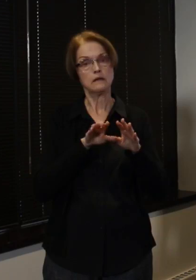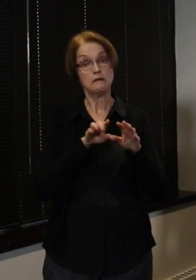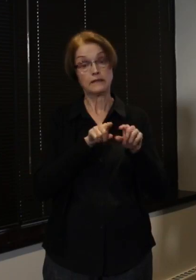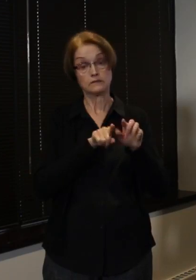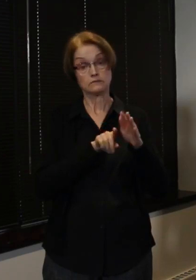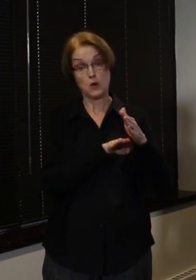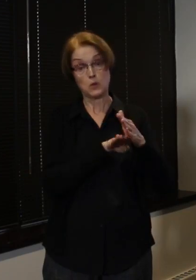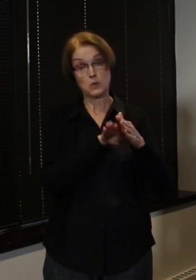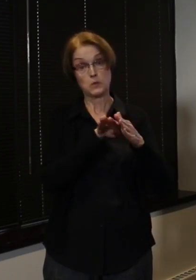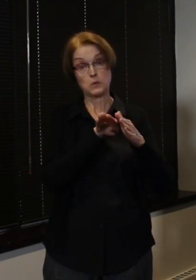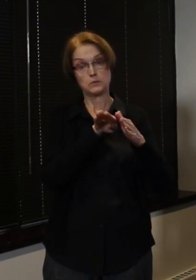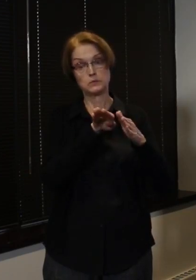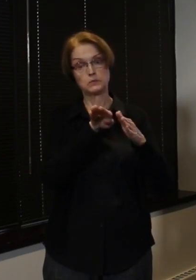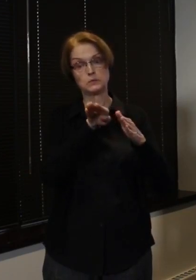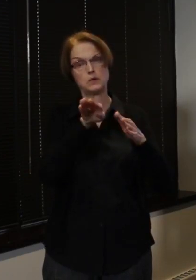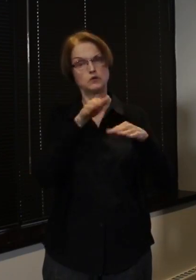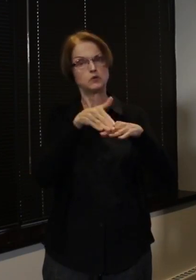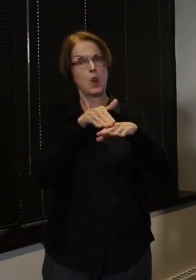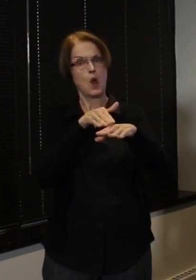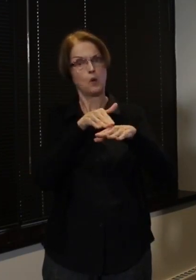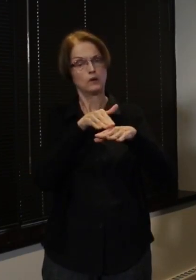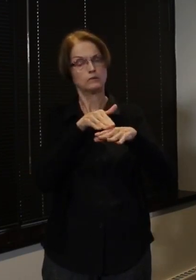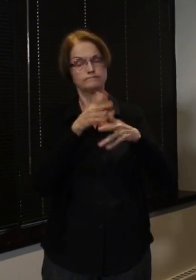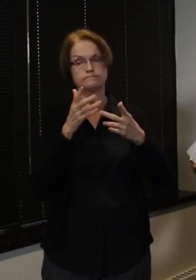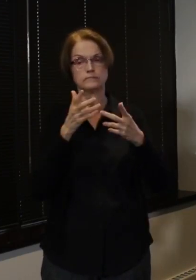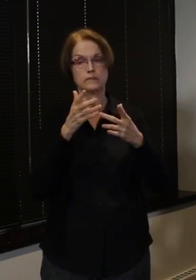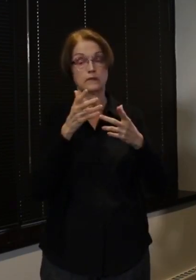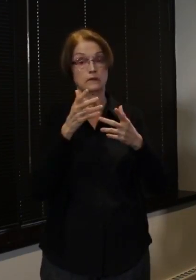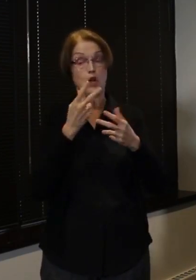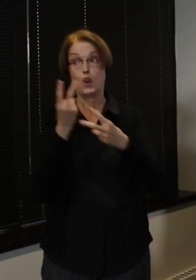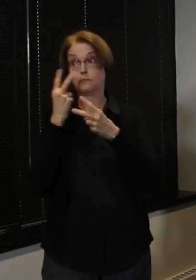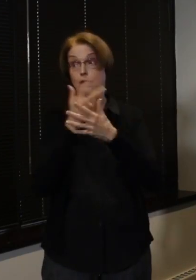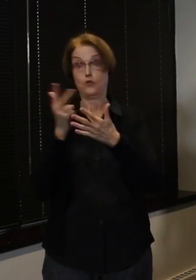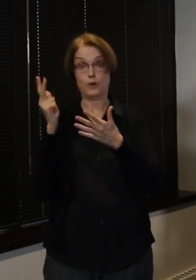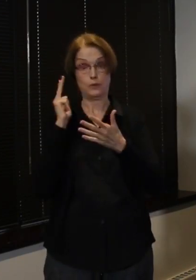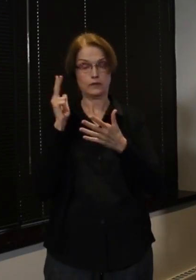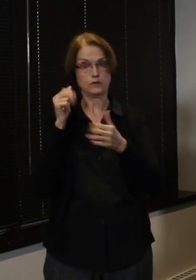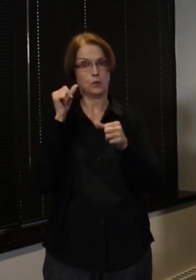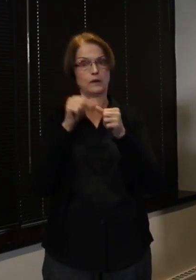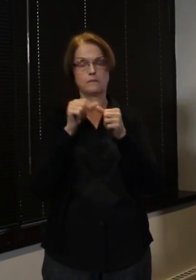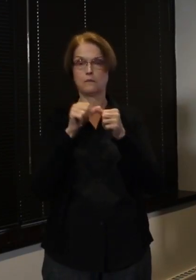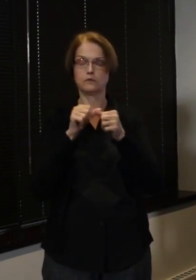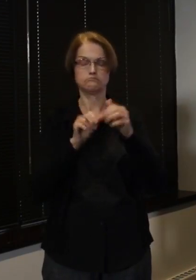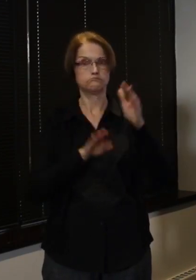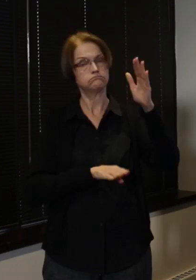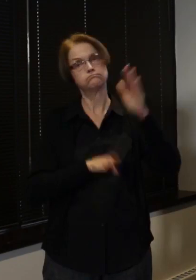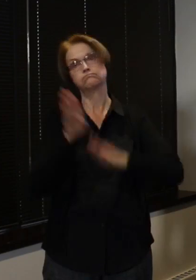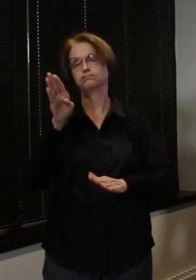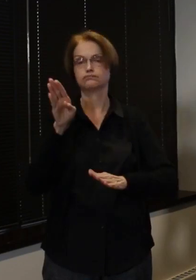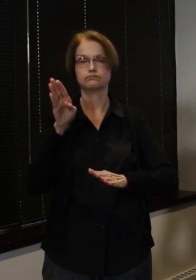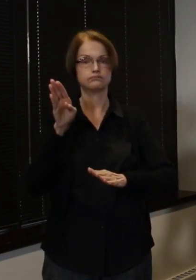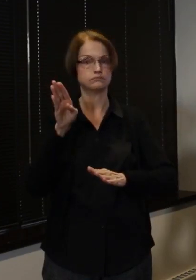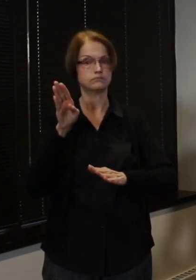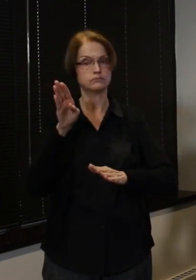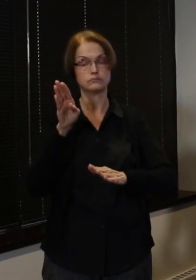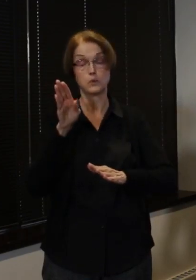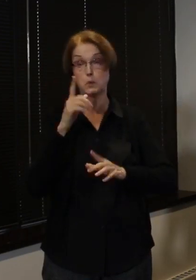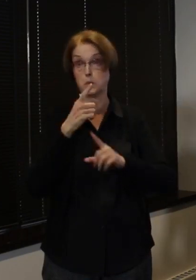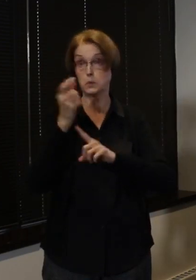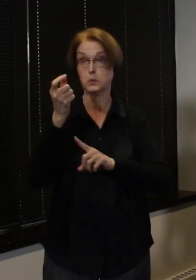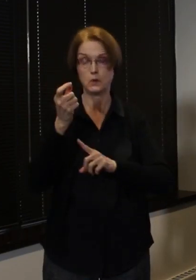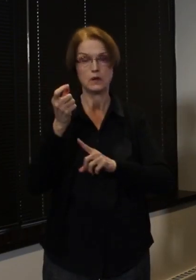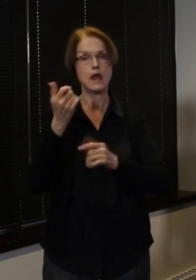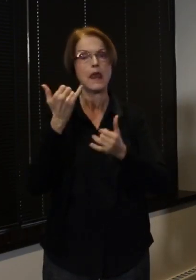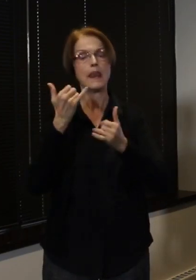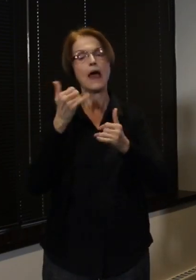where we were around 3 weeks ago, you'll remember that we were on an exponential growth phase. And we seem to have slowed down a